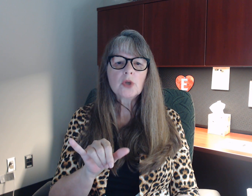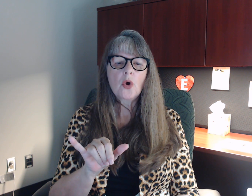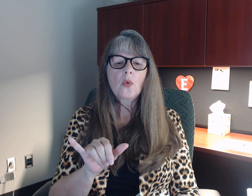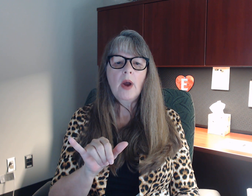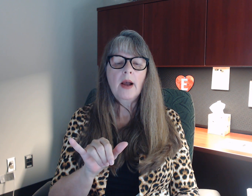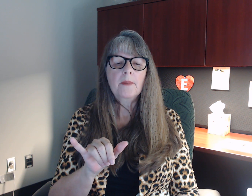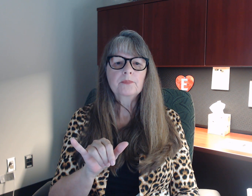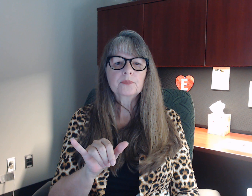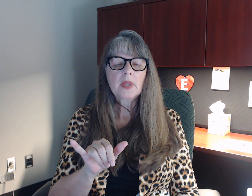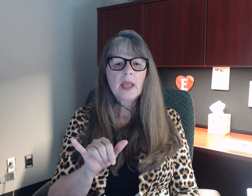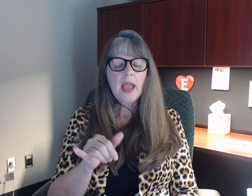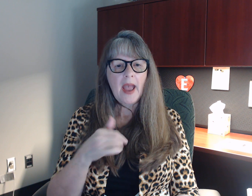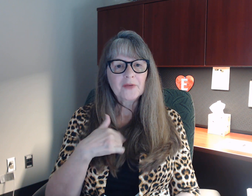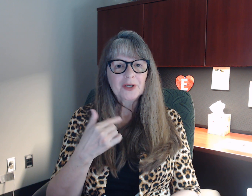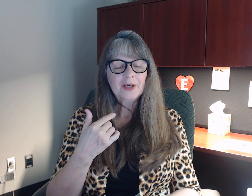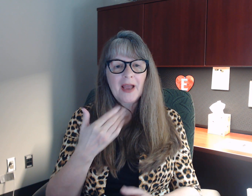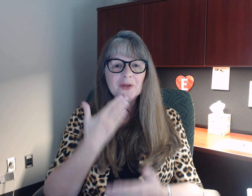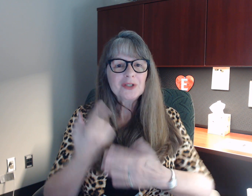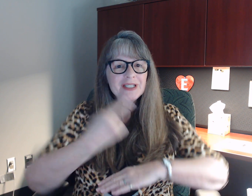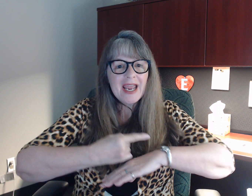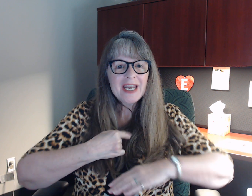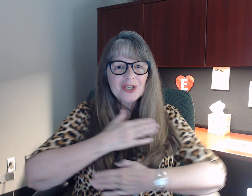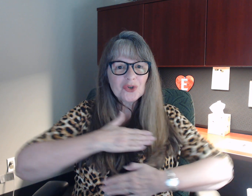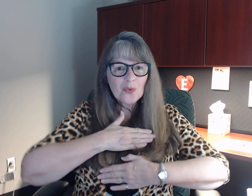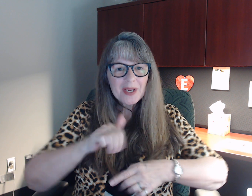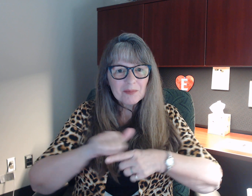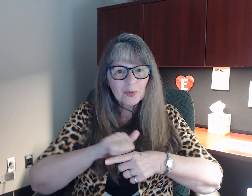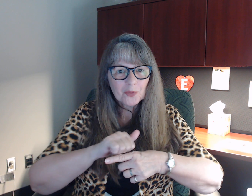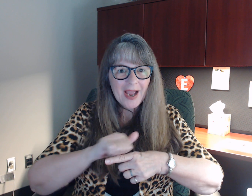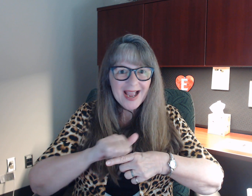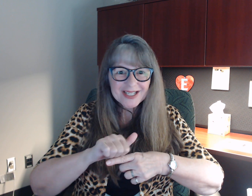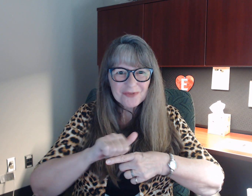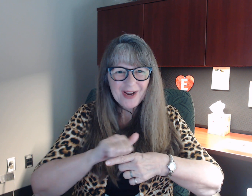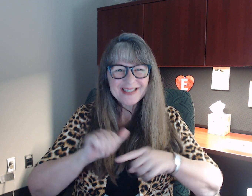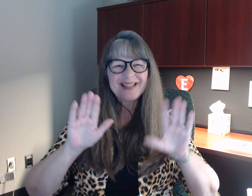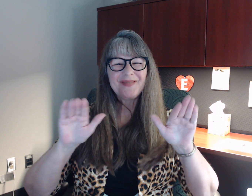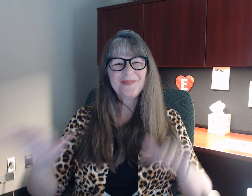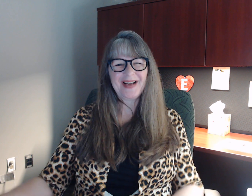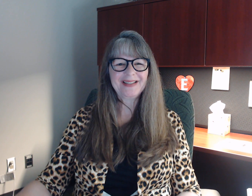So have a good day and enjoy and practice. Bye.